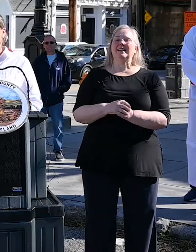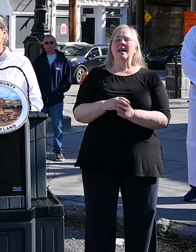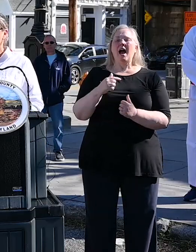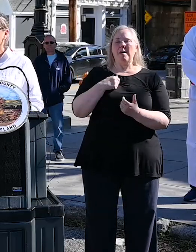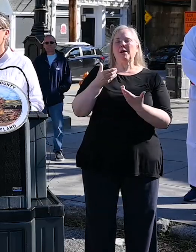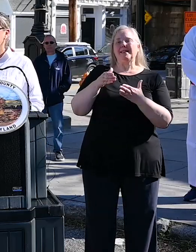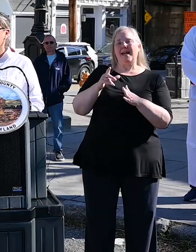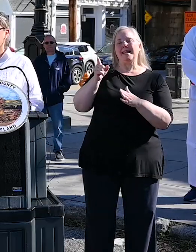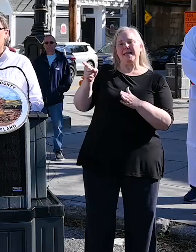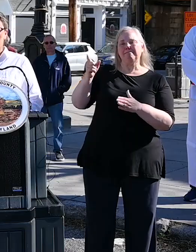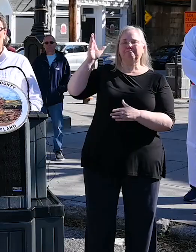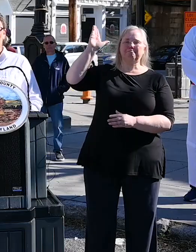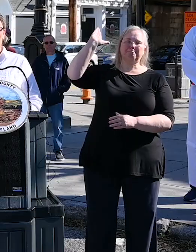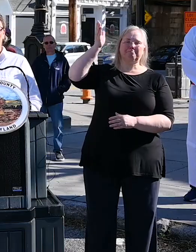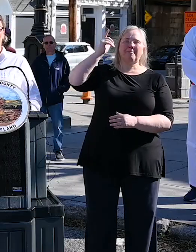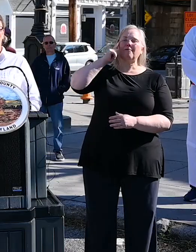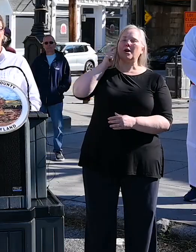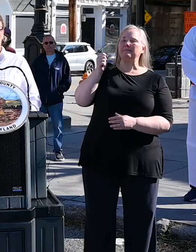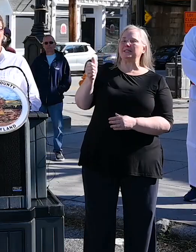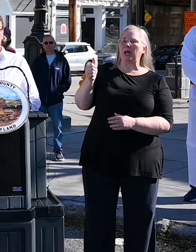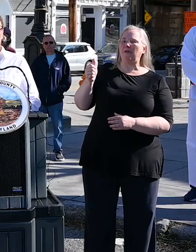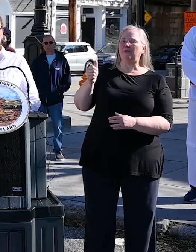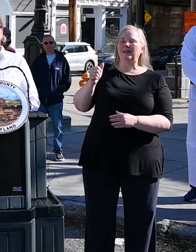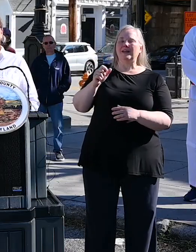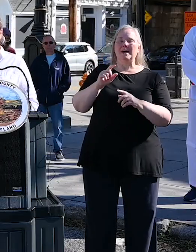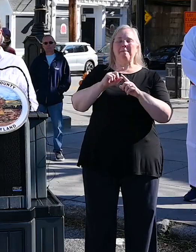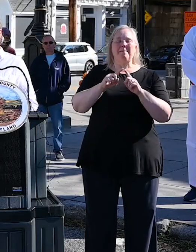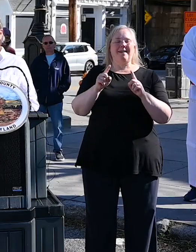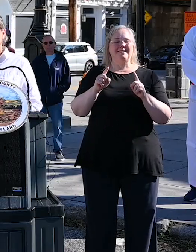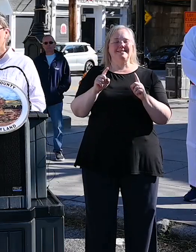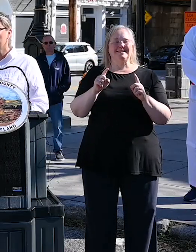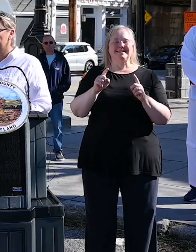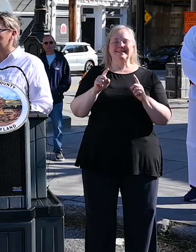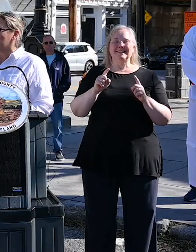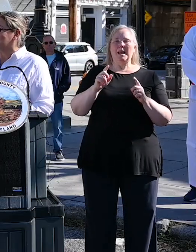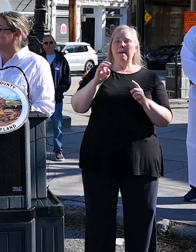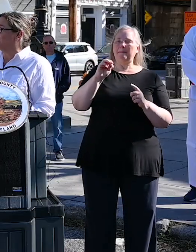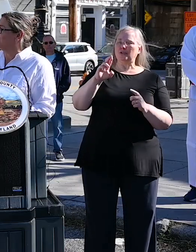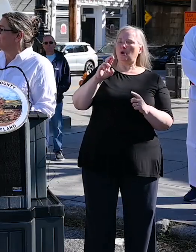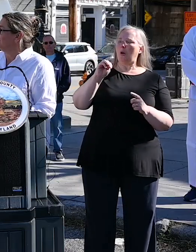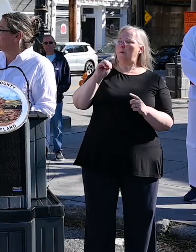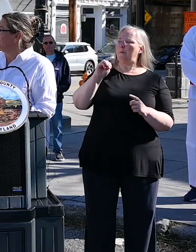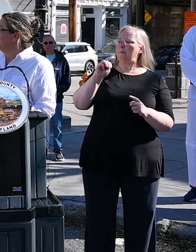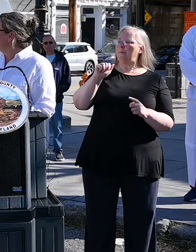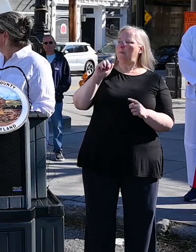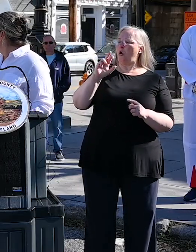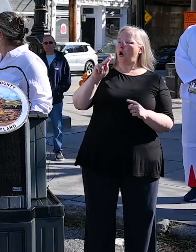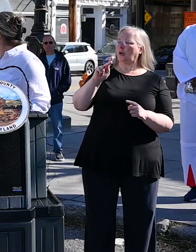going to let him speak for himself, but Mr. Mark Lynch,